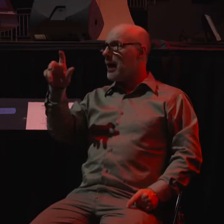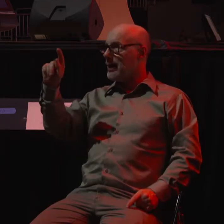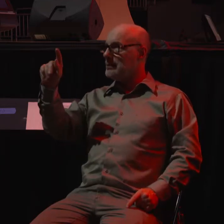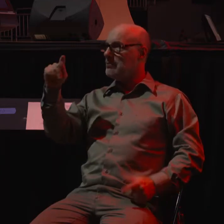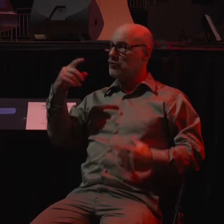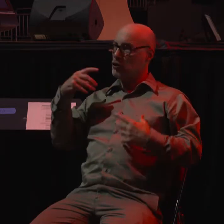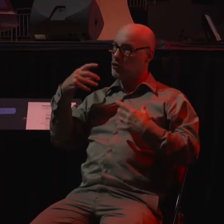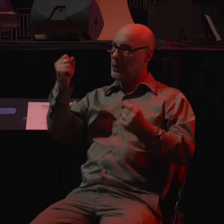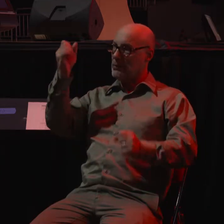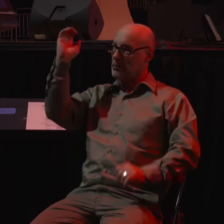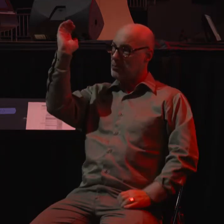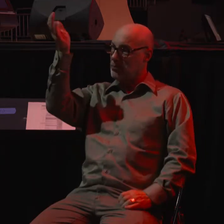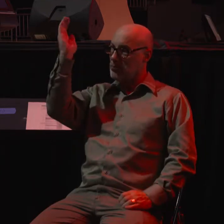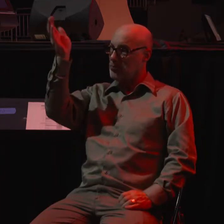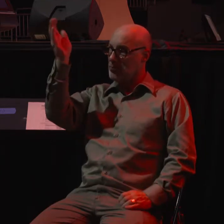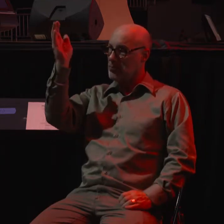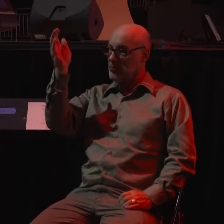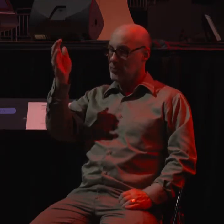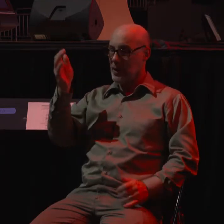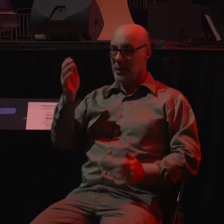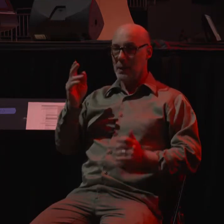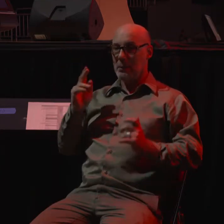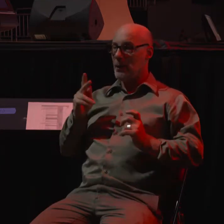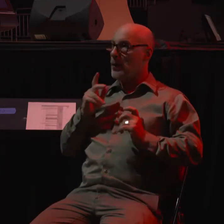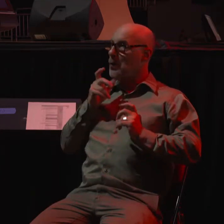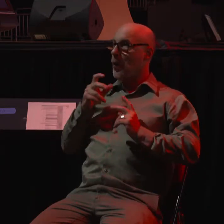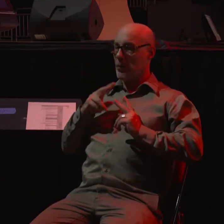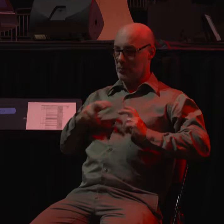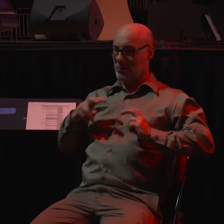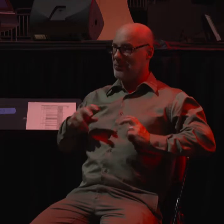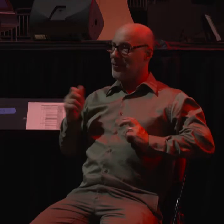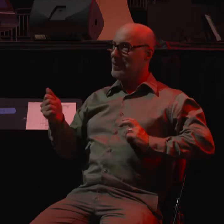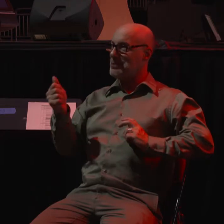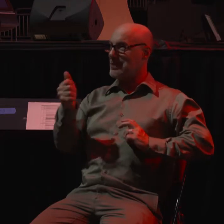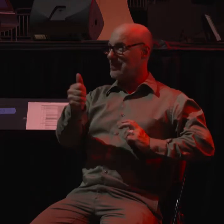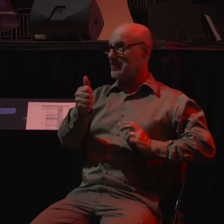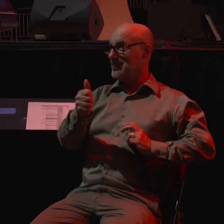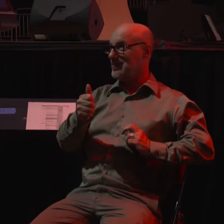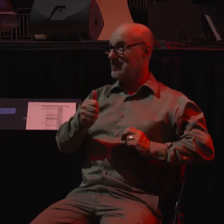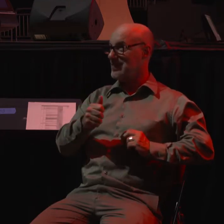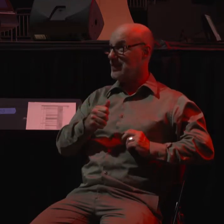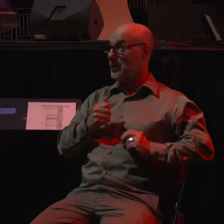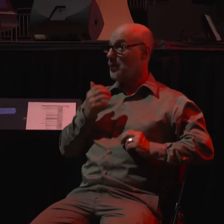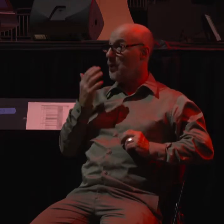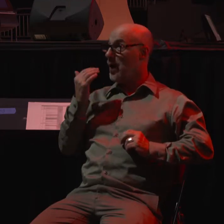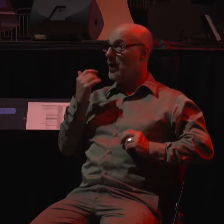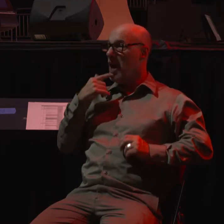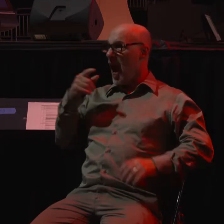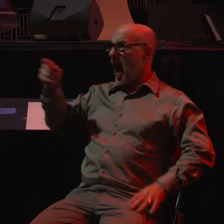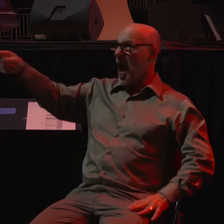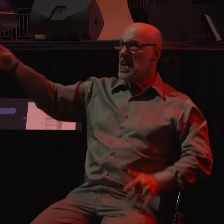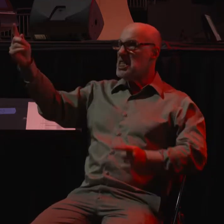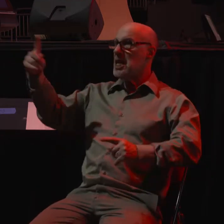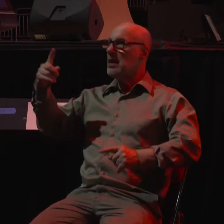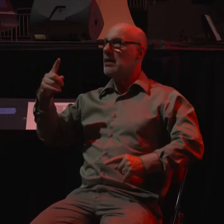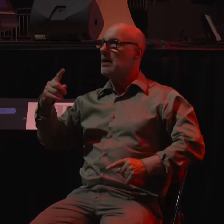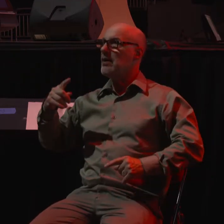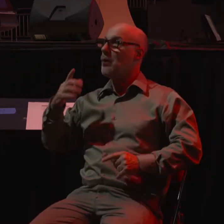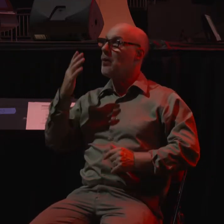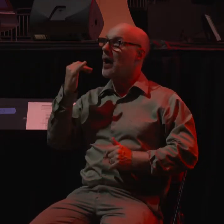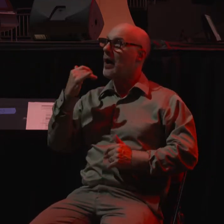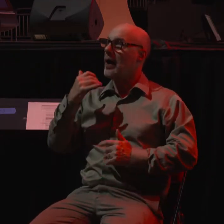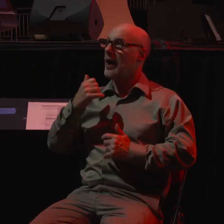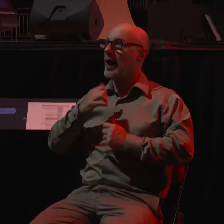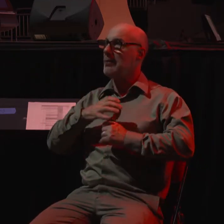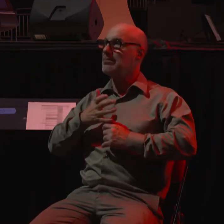often deflections that they might avoid the real meat of the conversation. Mm-hmm. There's nobody we